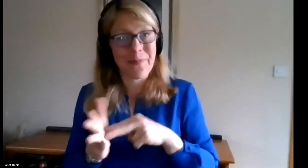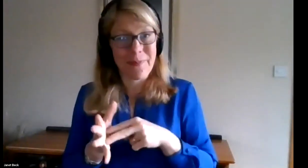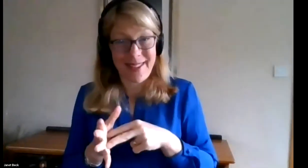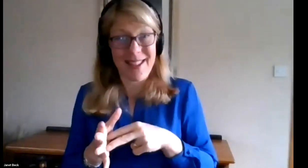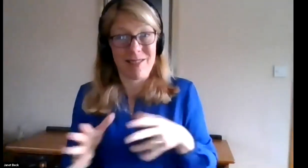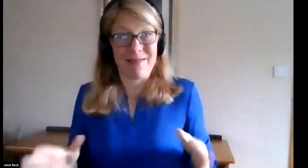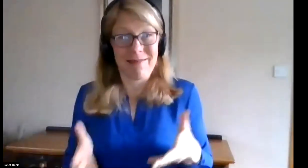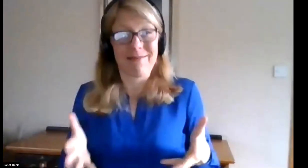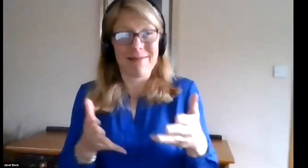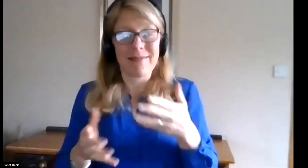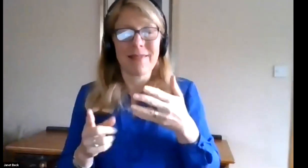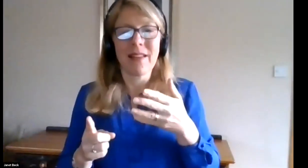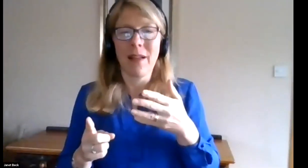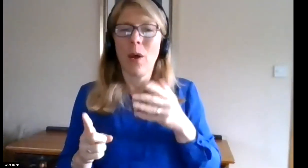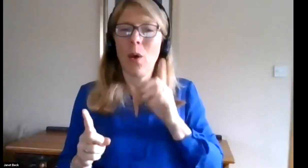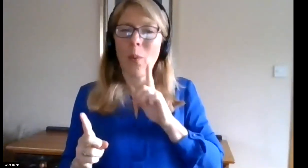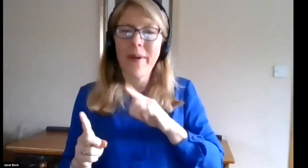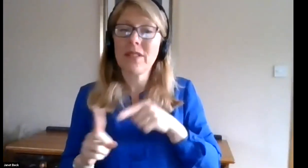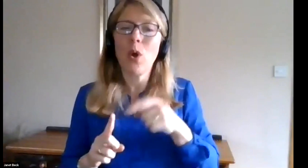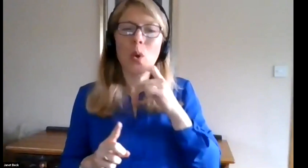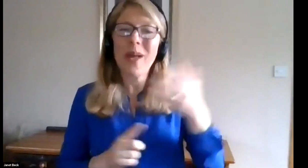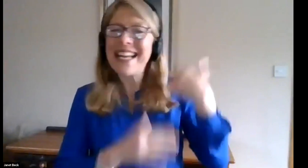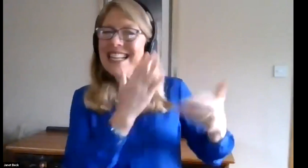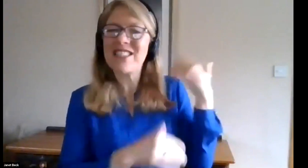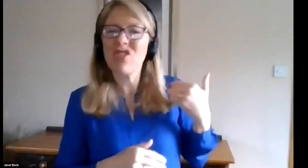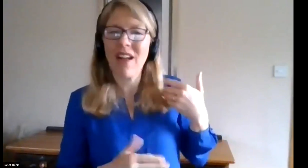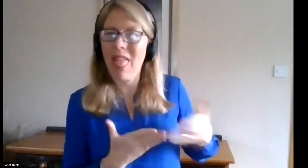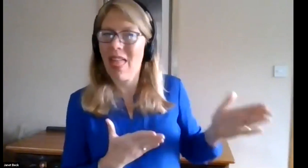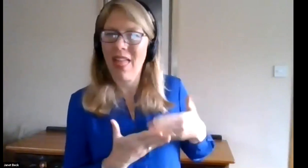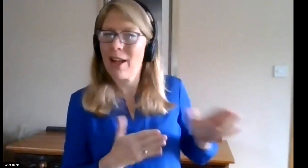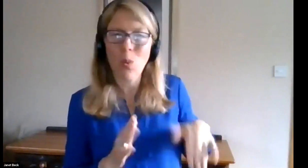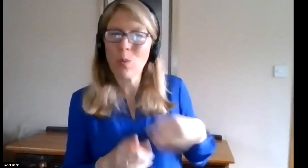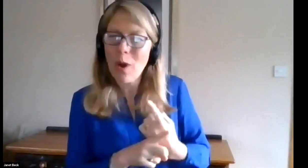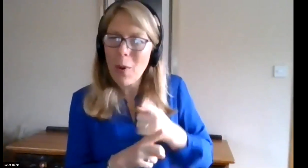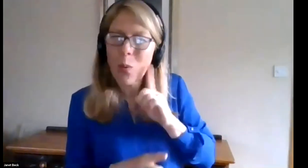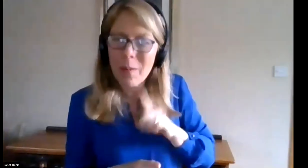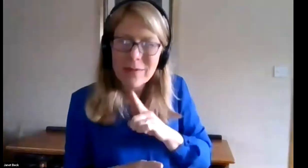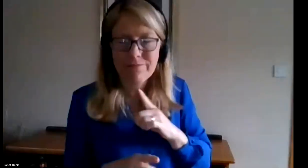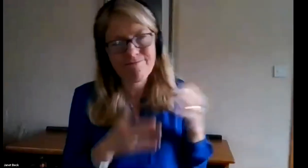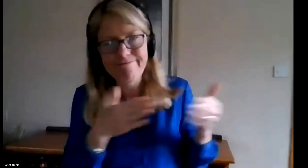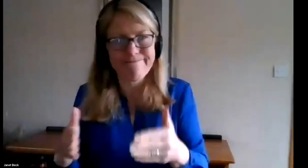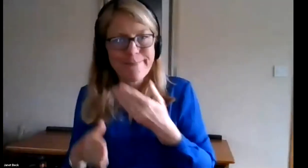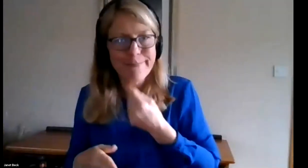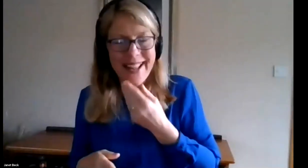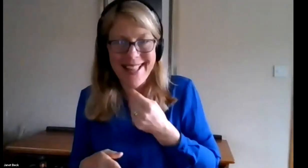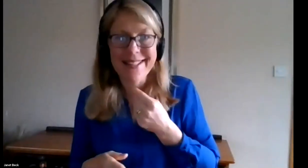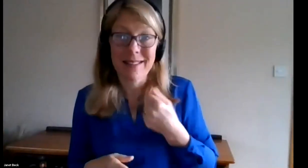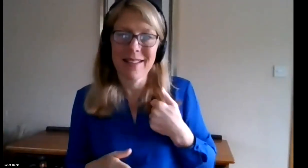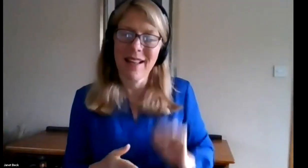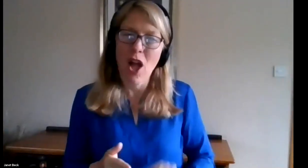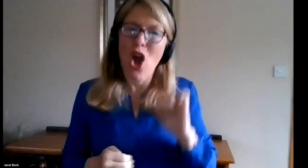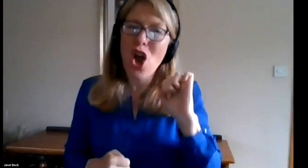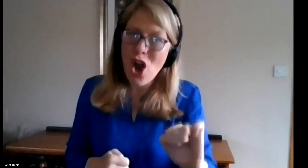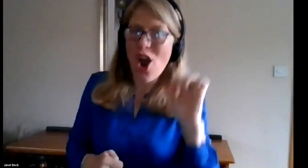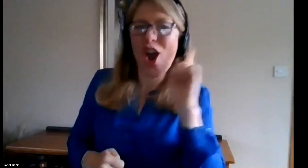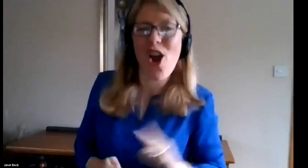my dissertation, I knew I would always base it on something to do with women. And definitely the process of narrowing that down